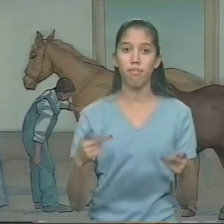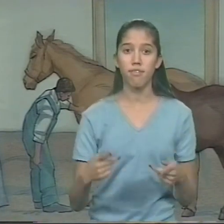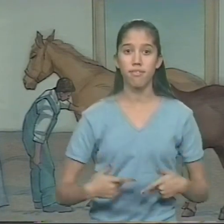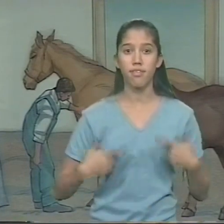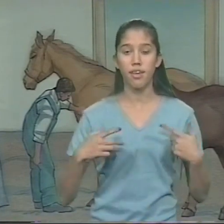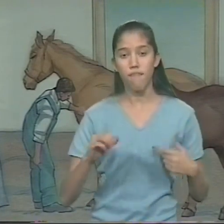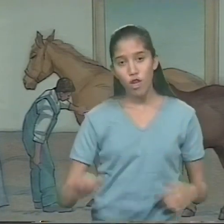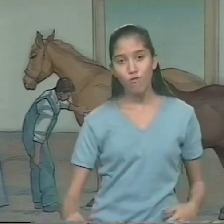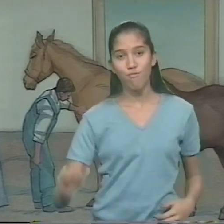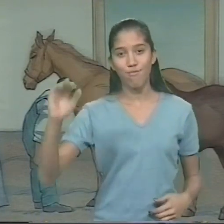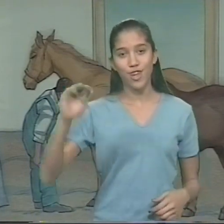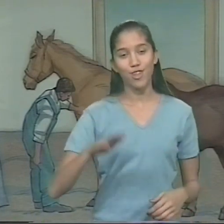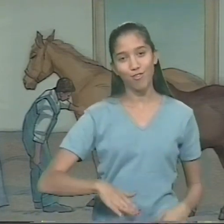children.